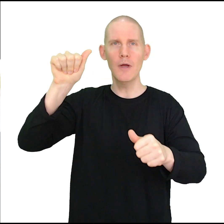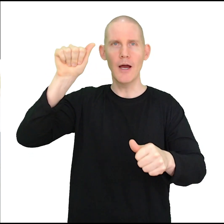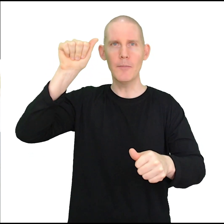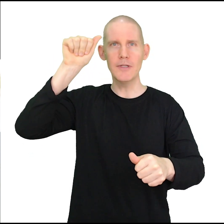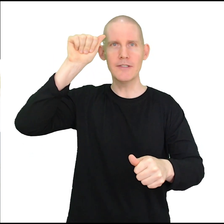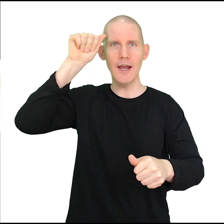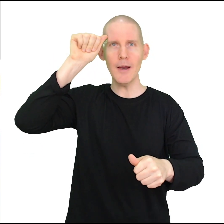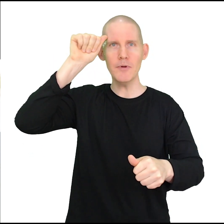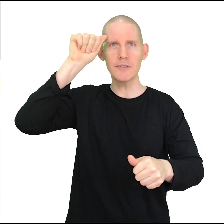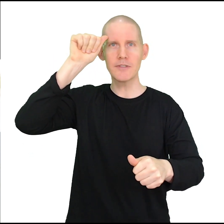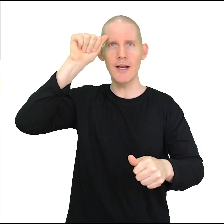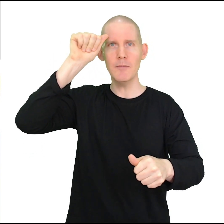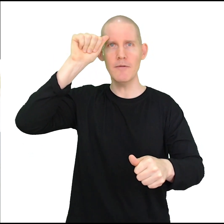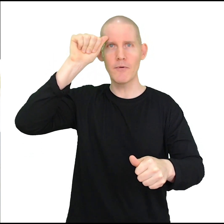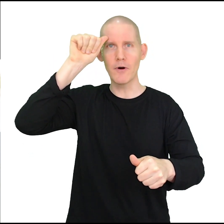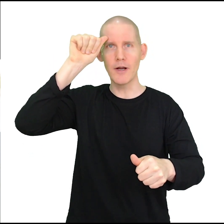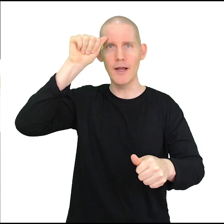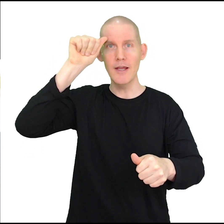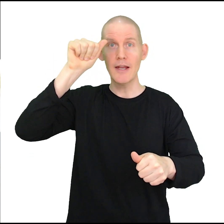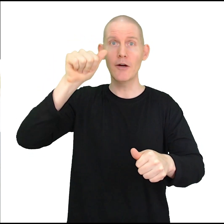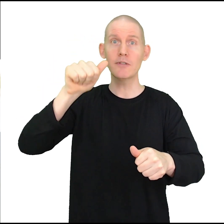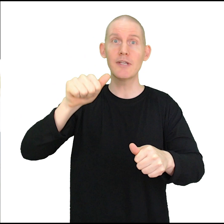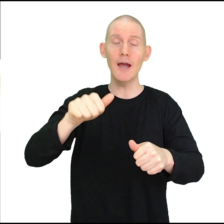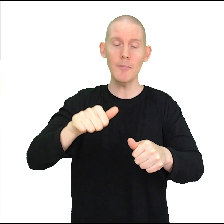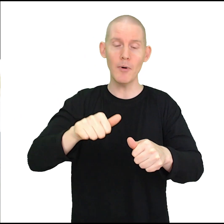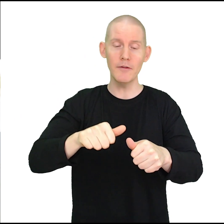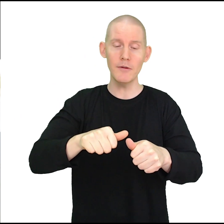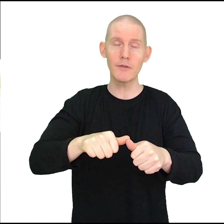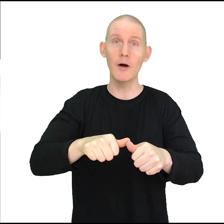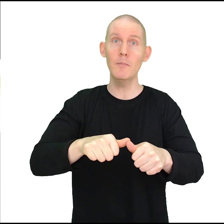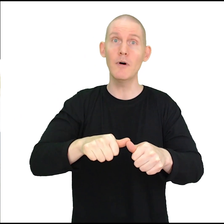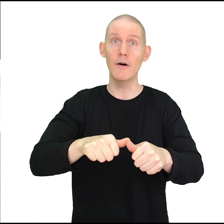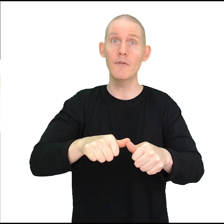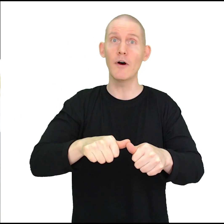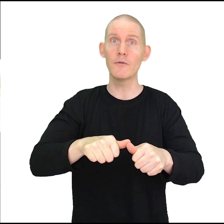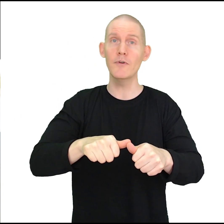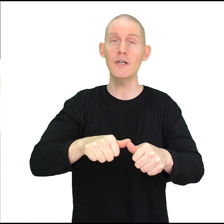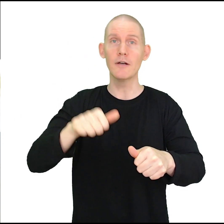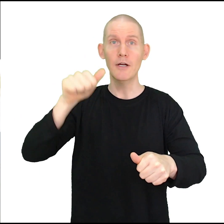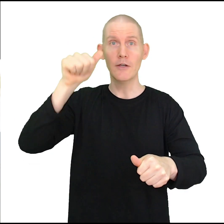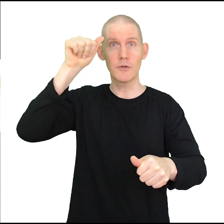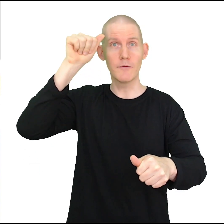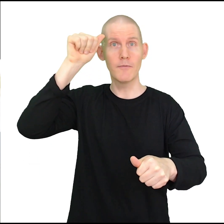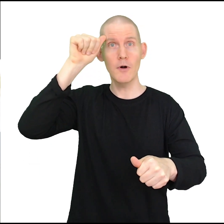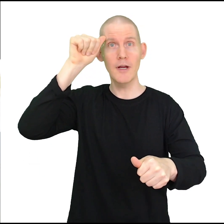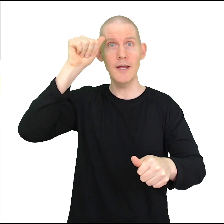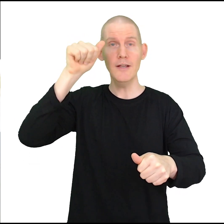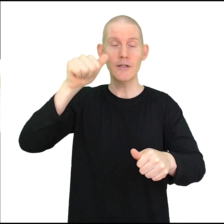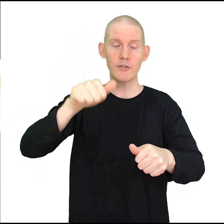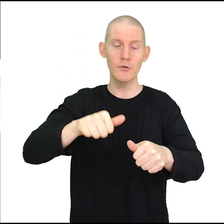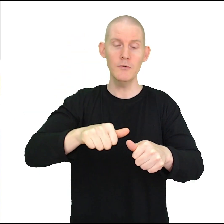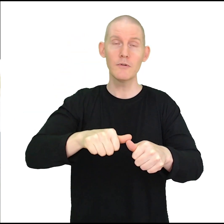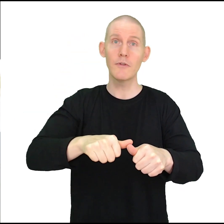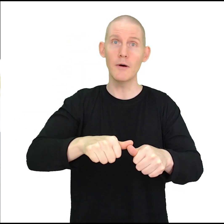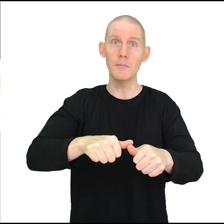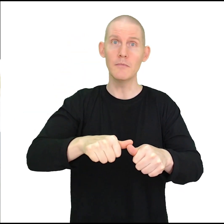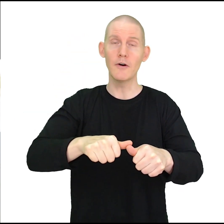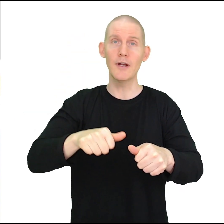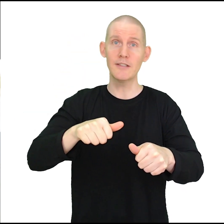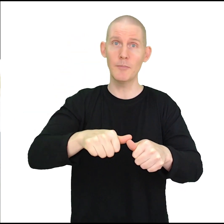going to tap on the side of my forehead. Now tap on the thumb of the other finger. So forehead to thumb. All right, tip of the